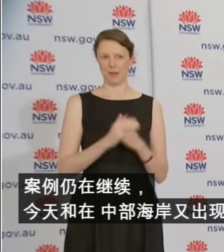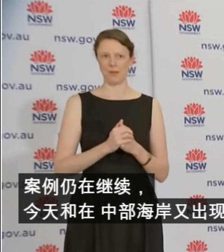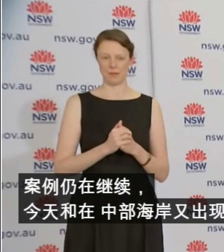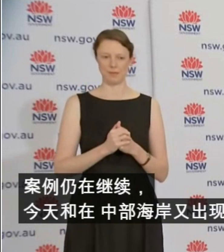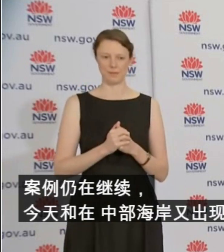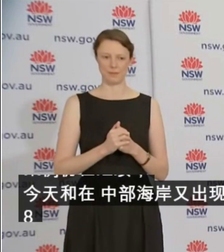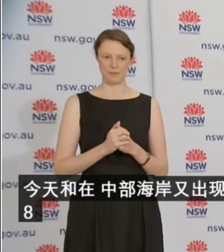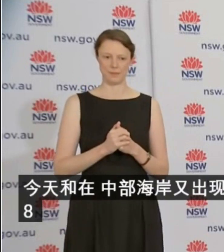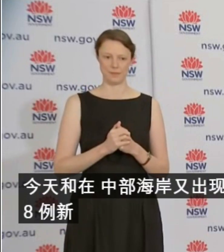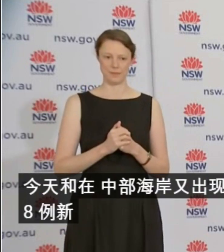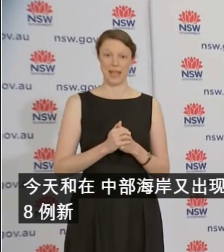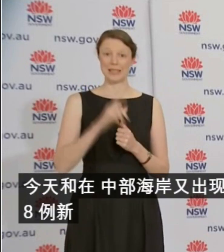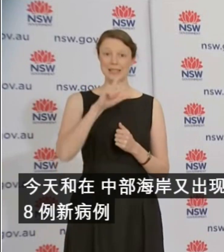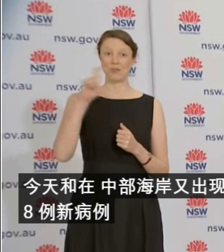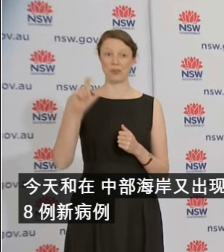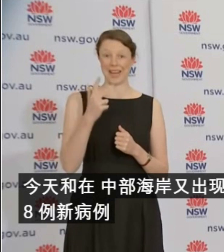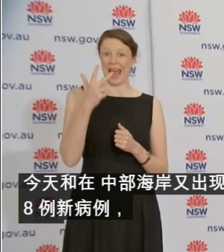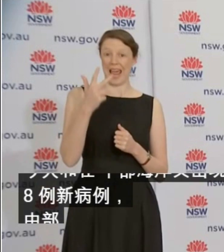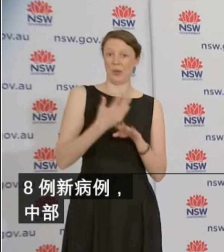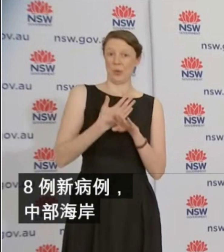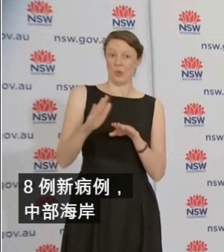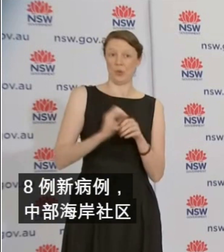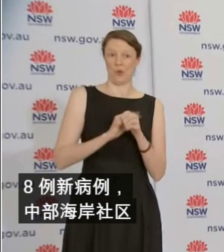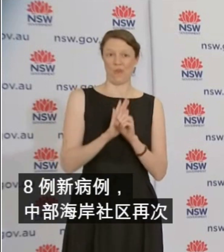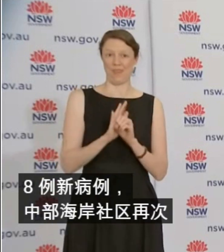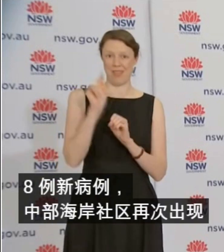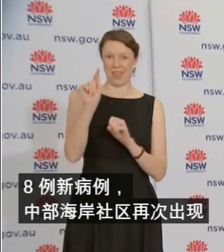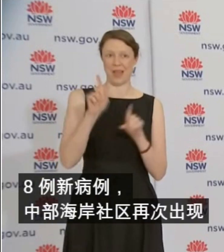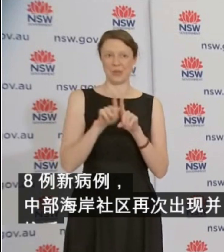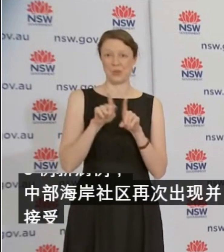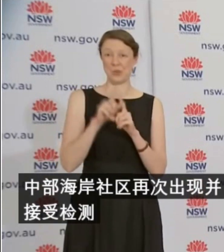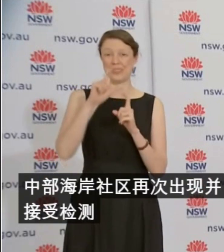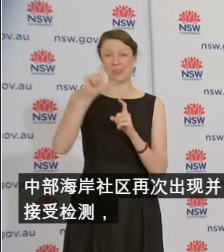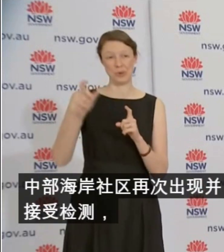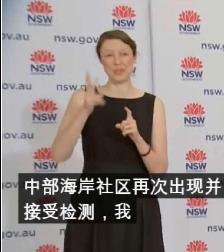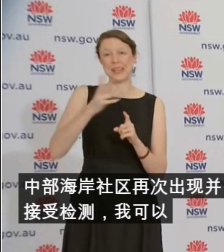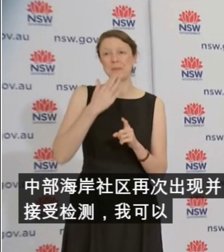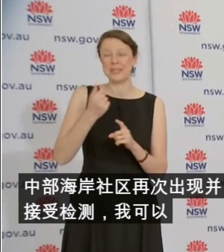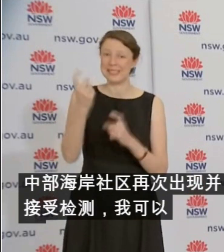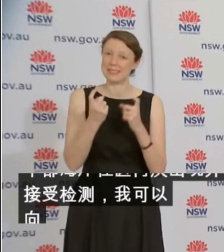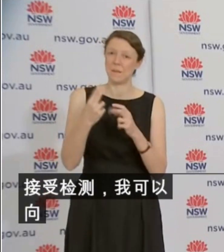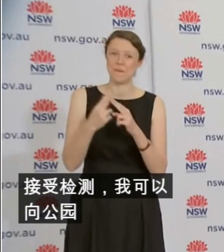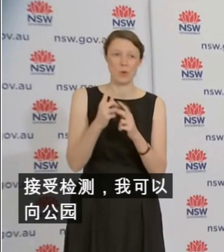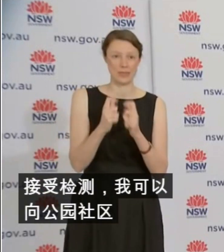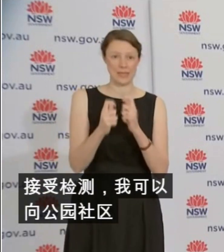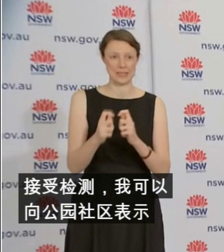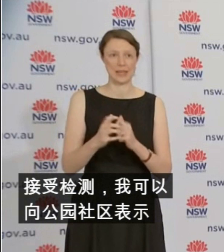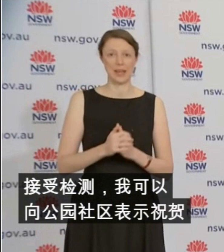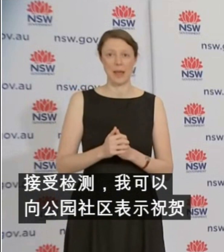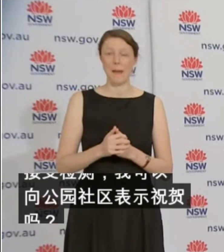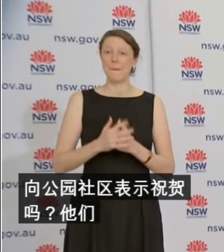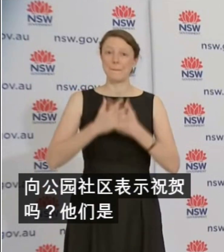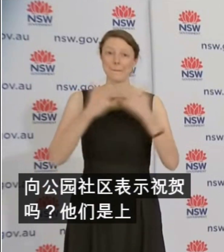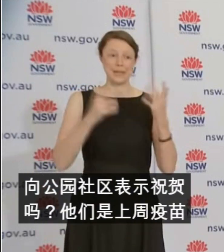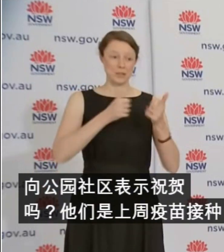Coast, again 8 new cases, and to the community of the Central Coast, again, to come out and be tested. Can I just give congratulations to the community